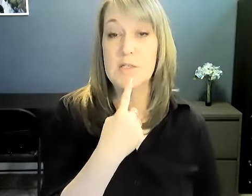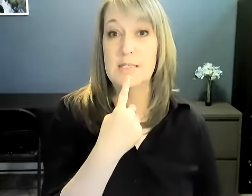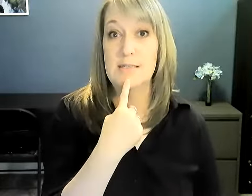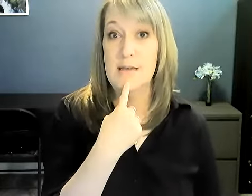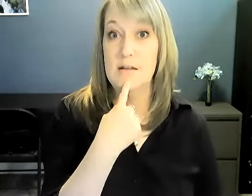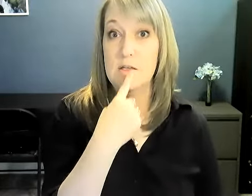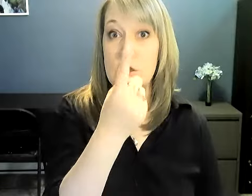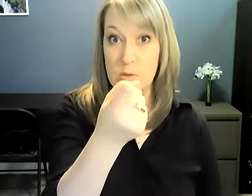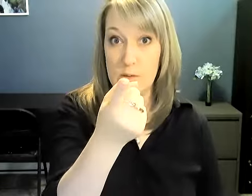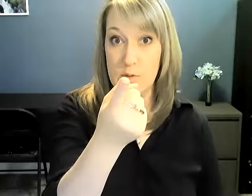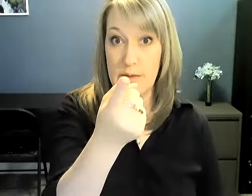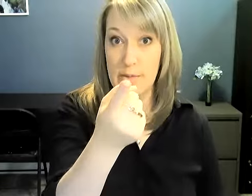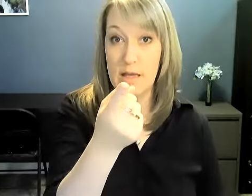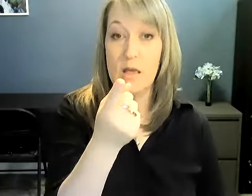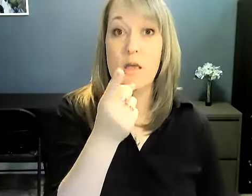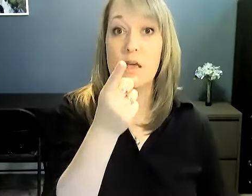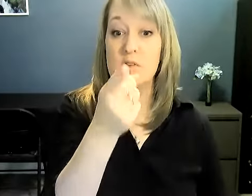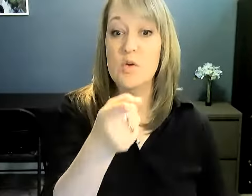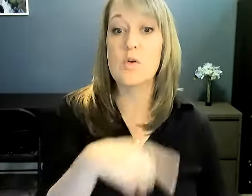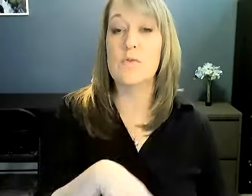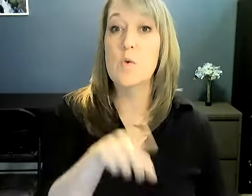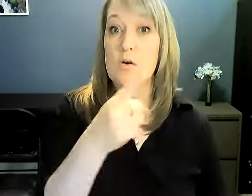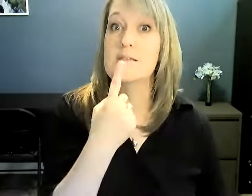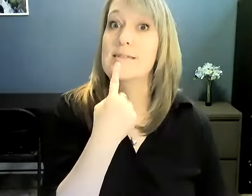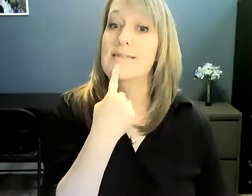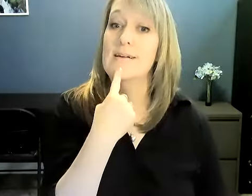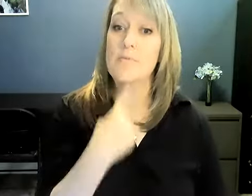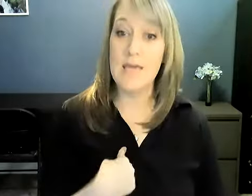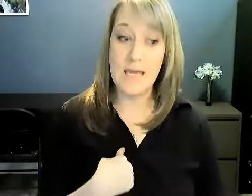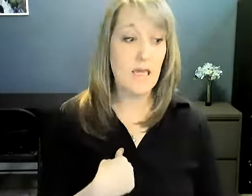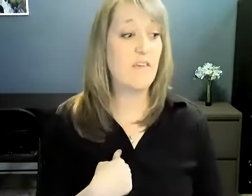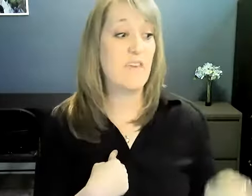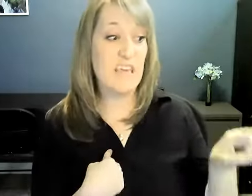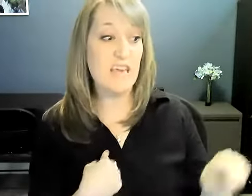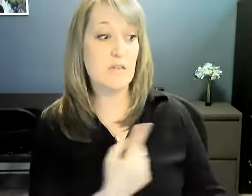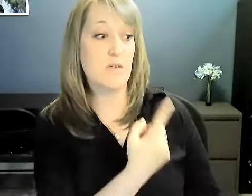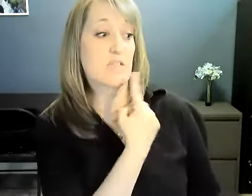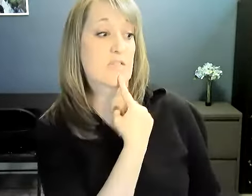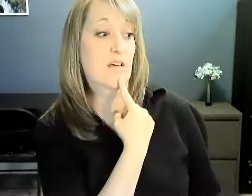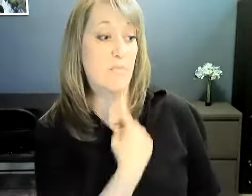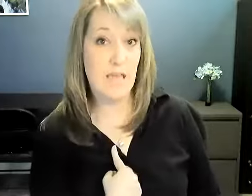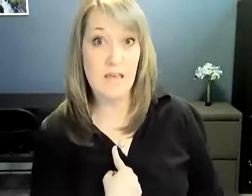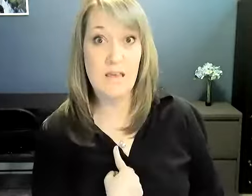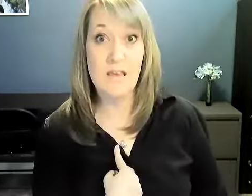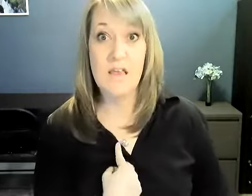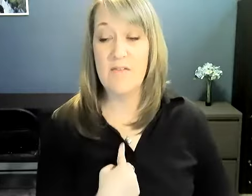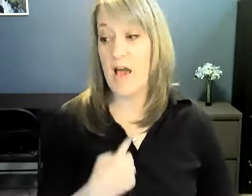to tell you, it will go that way. If you are going to tell me, if he is going to tell me, if I'm going